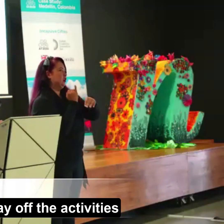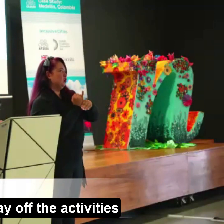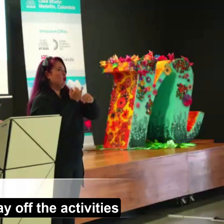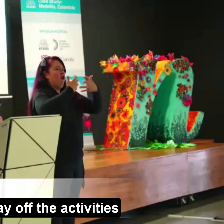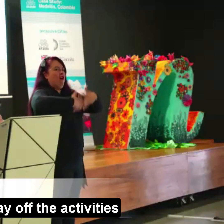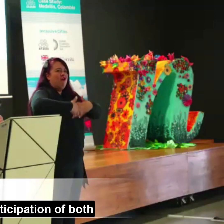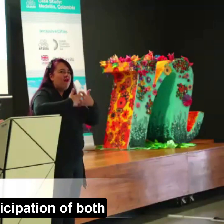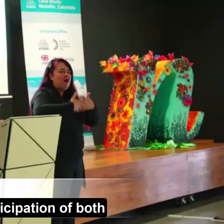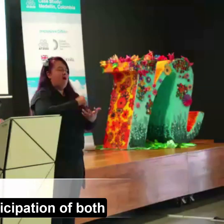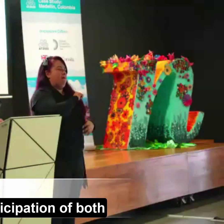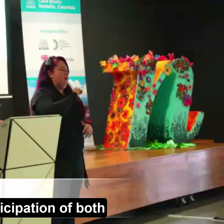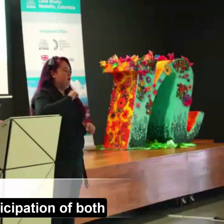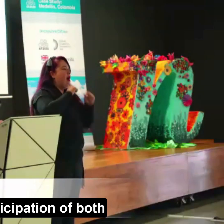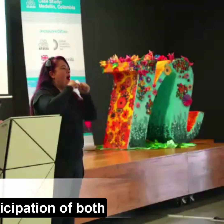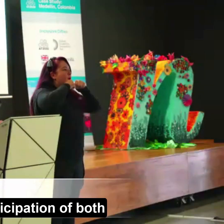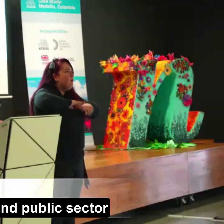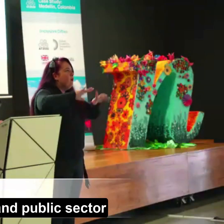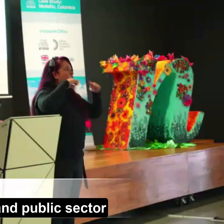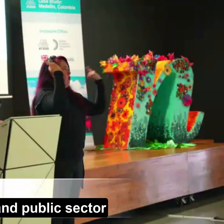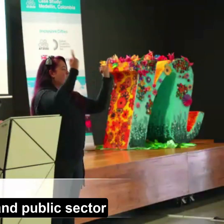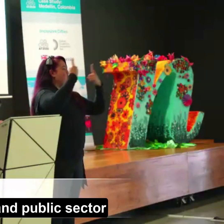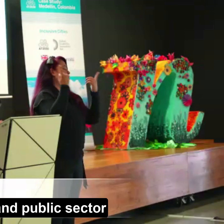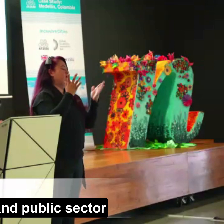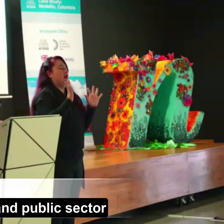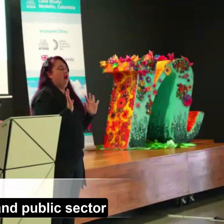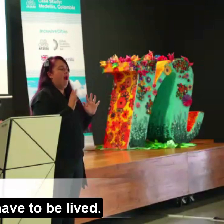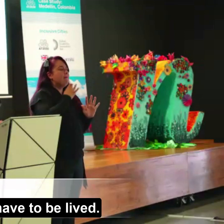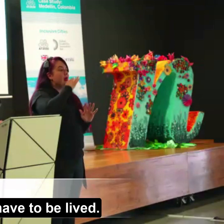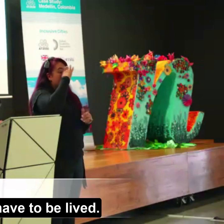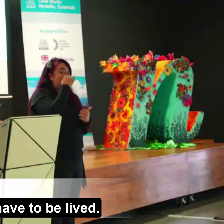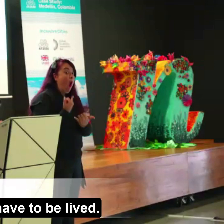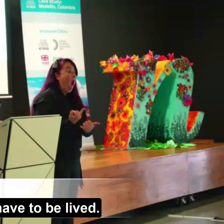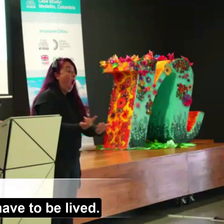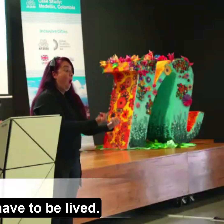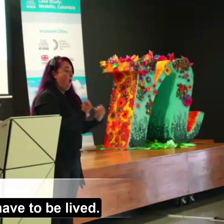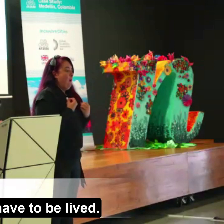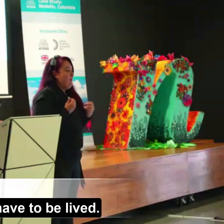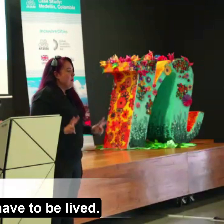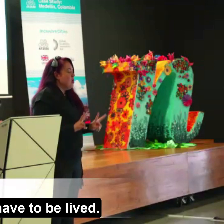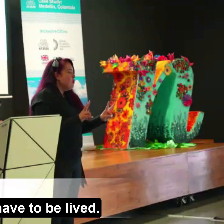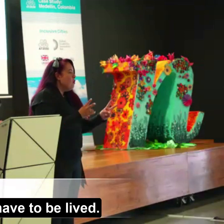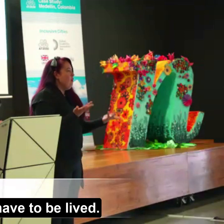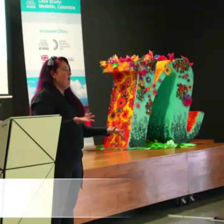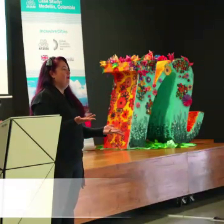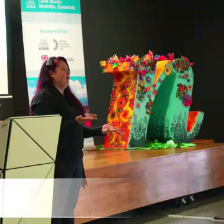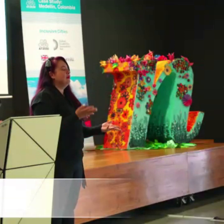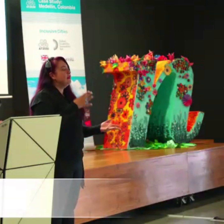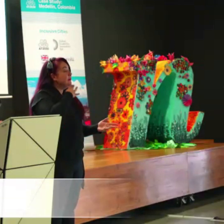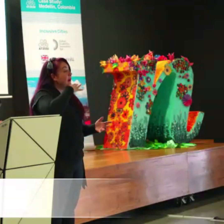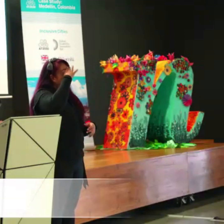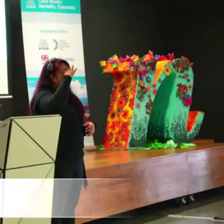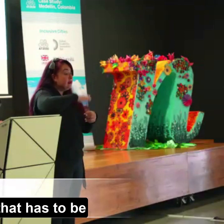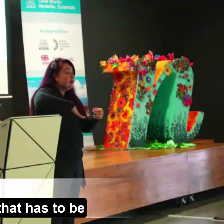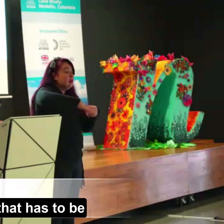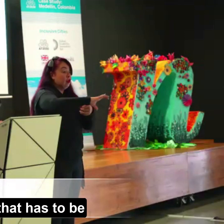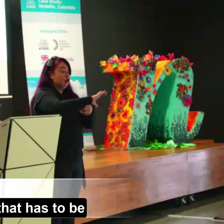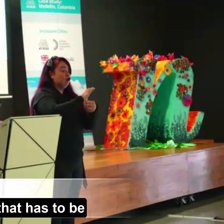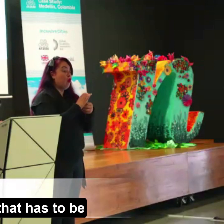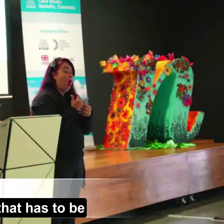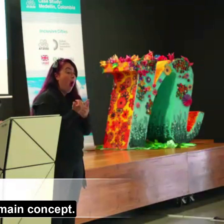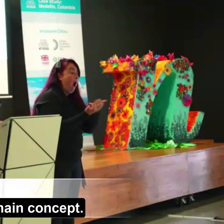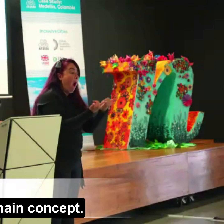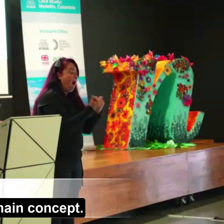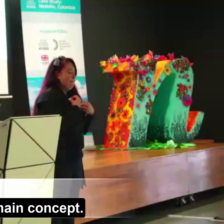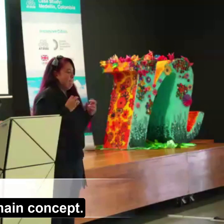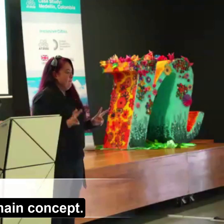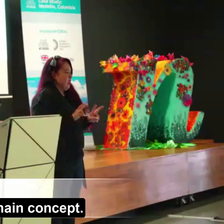entails the activities and participation of both private and public sector. Cities have to be lived, and that has